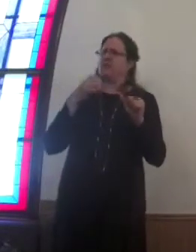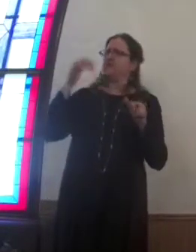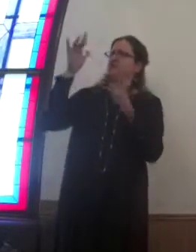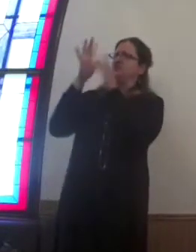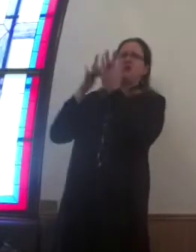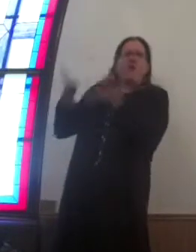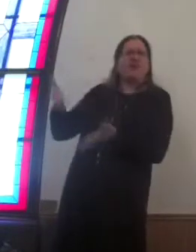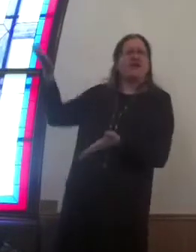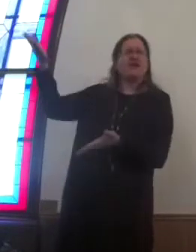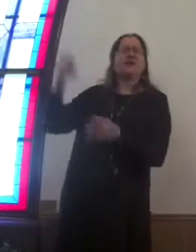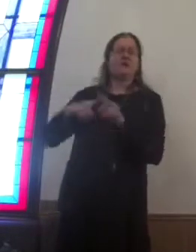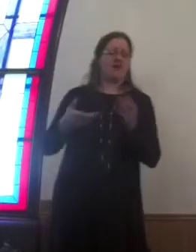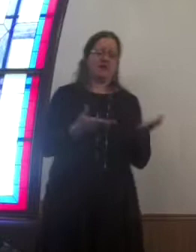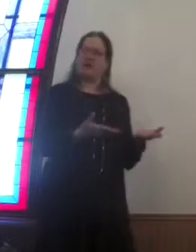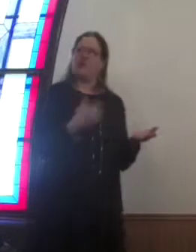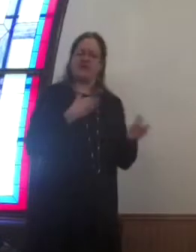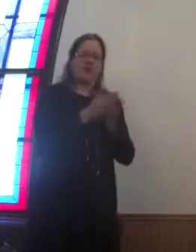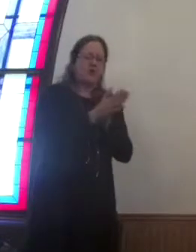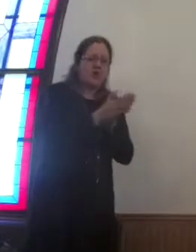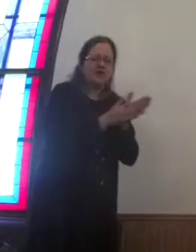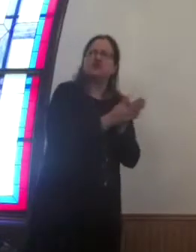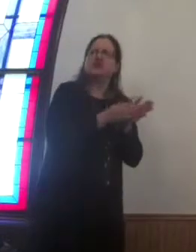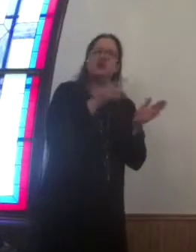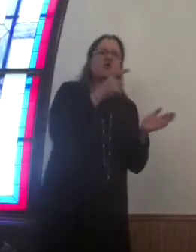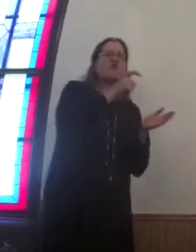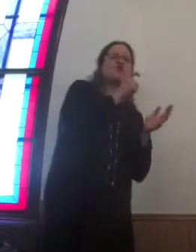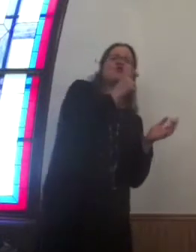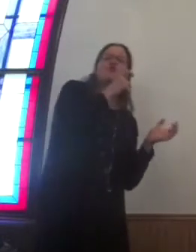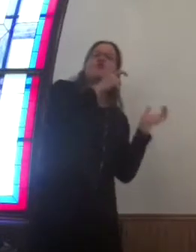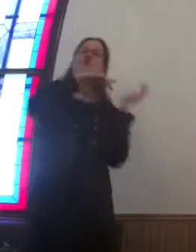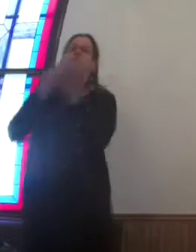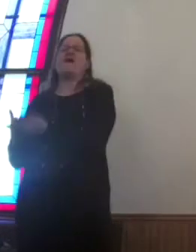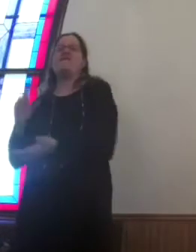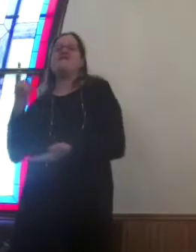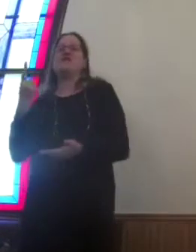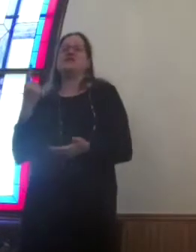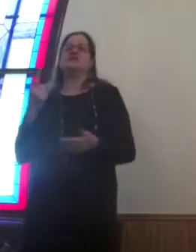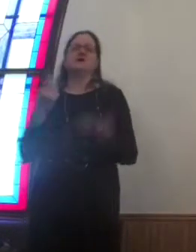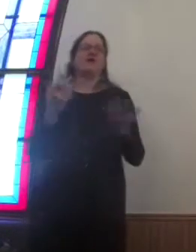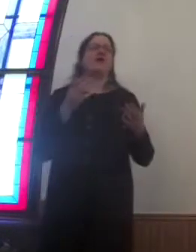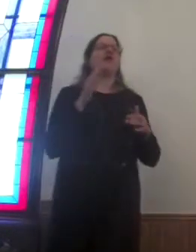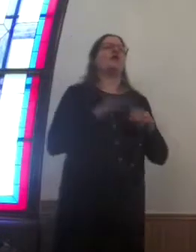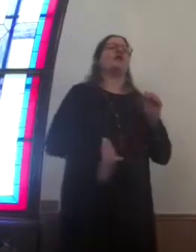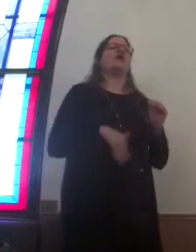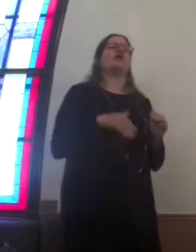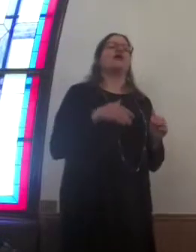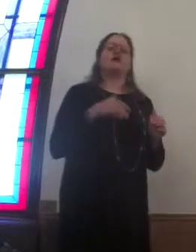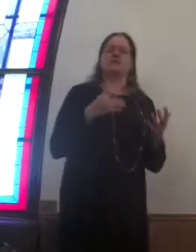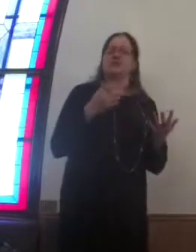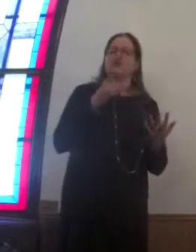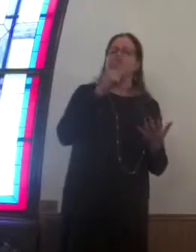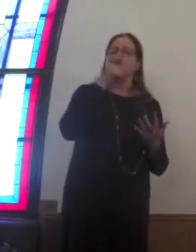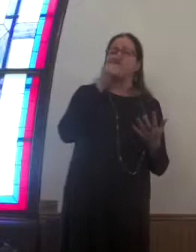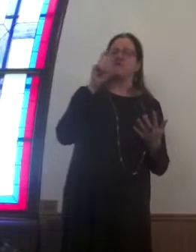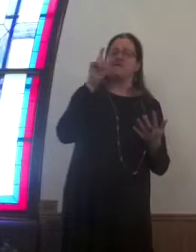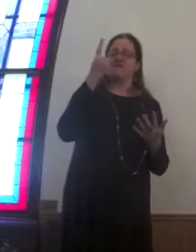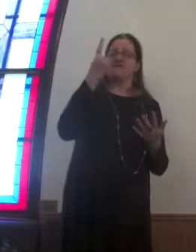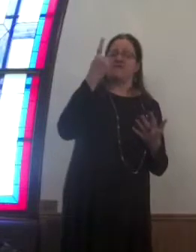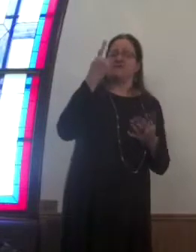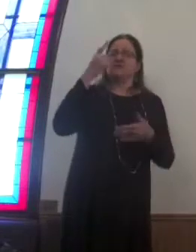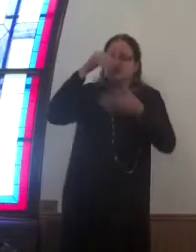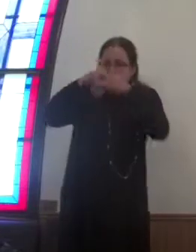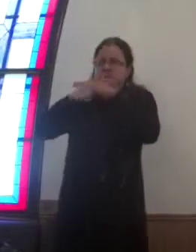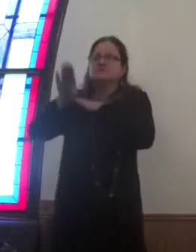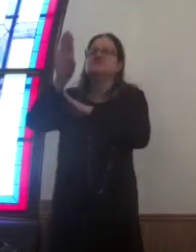They were much more interested in who made it to the tomb first that morning rather than who was the first to appear inside the